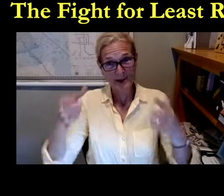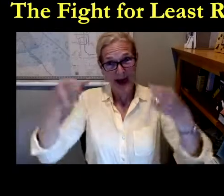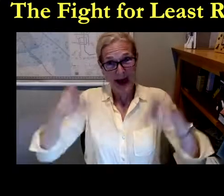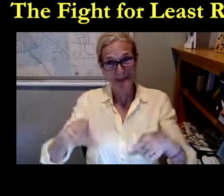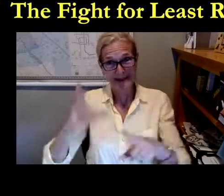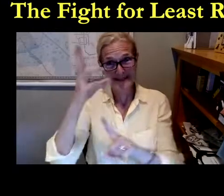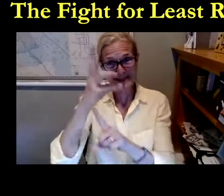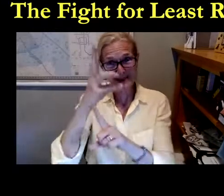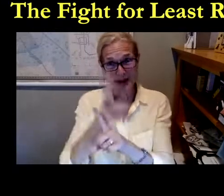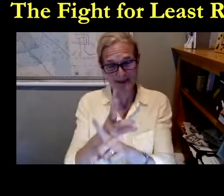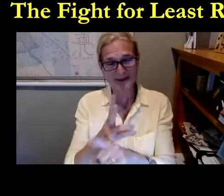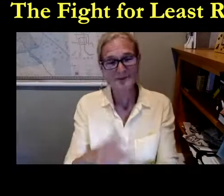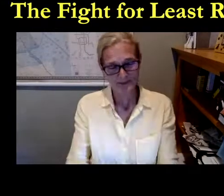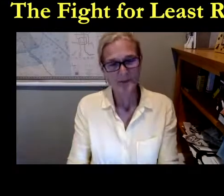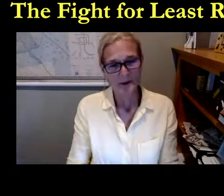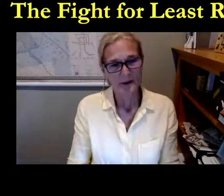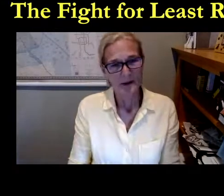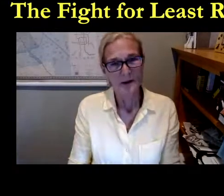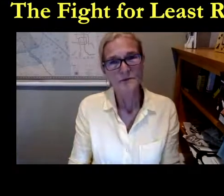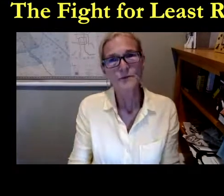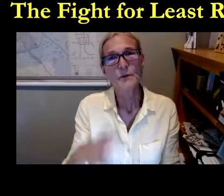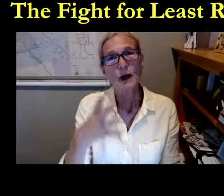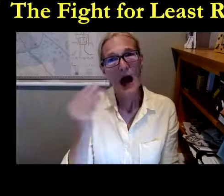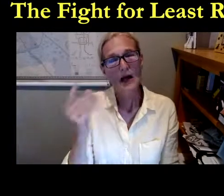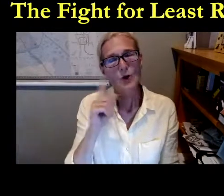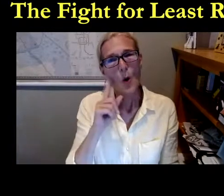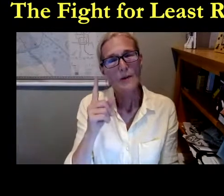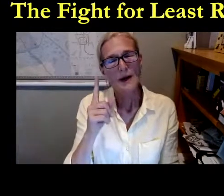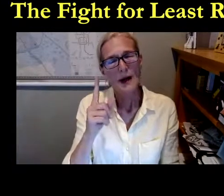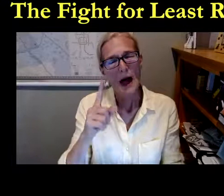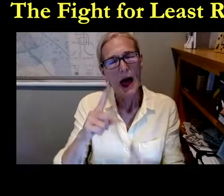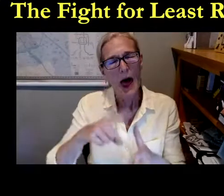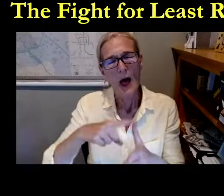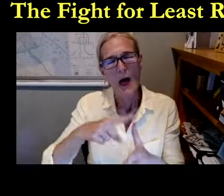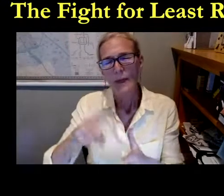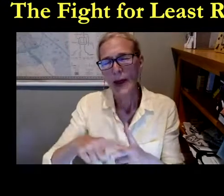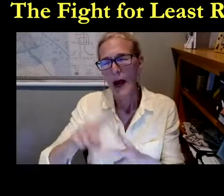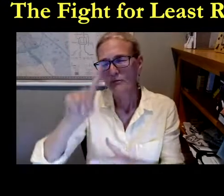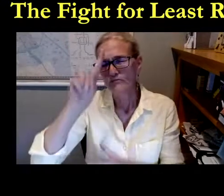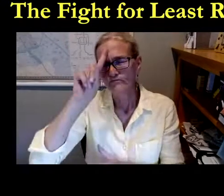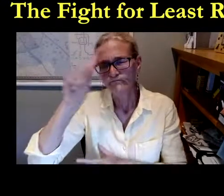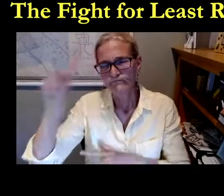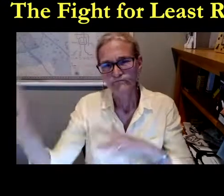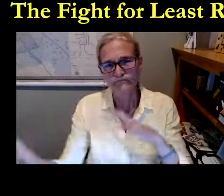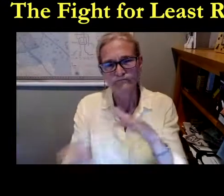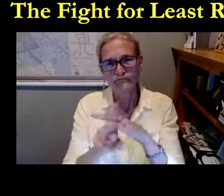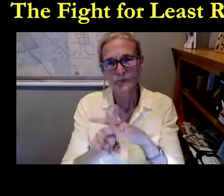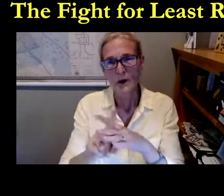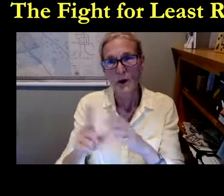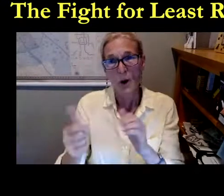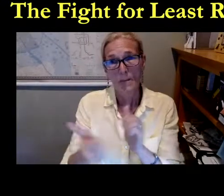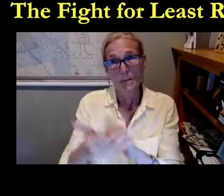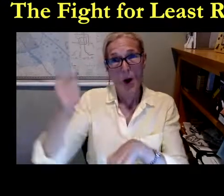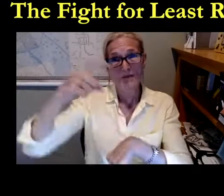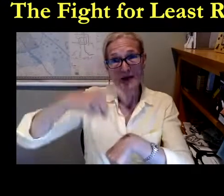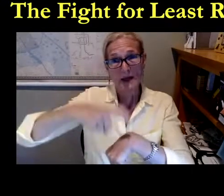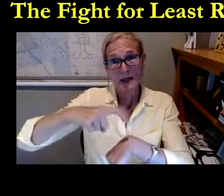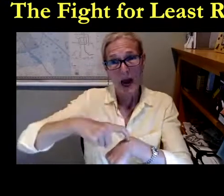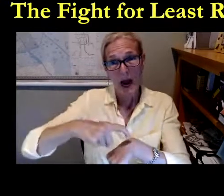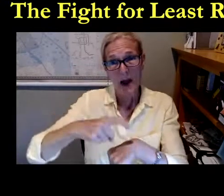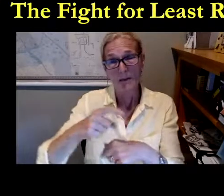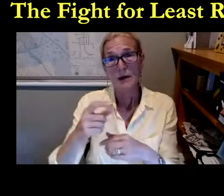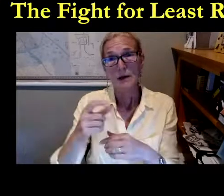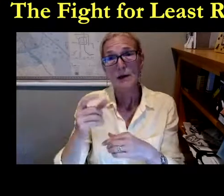services. And I said, a lot of language happens in that first 6 months.